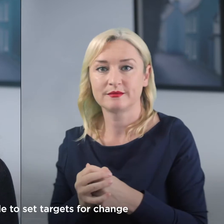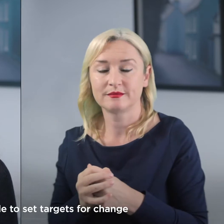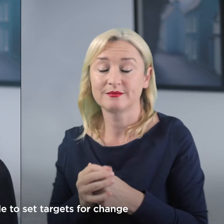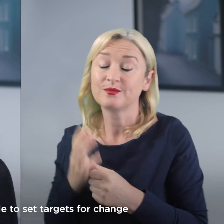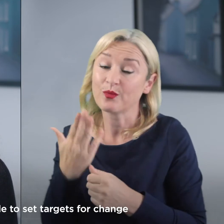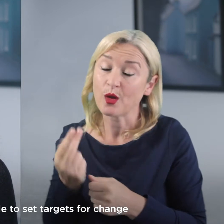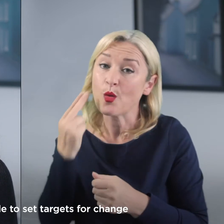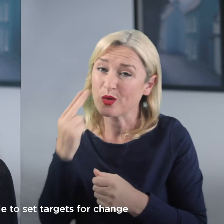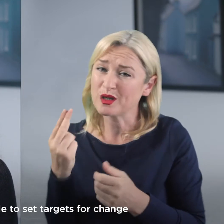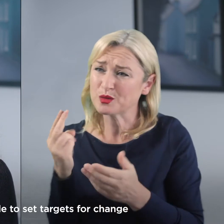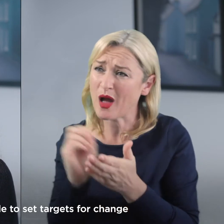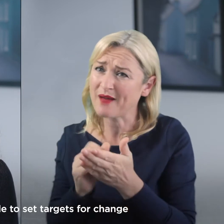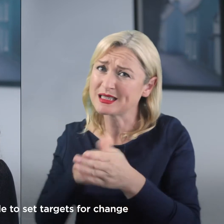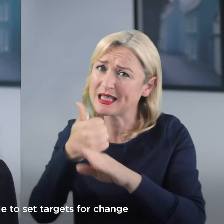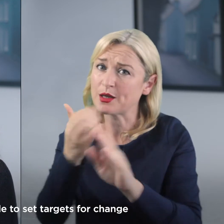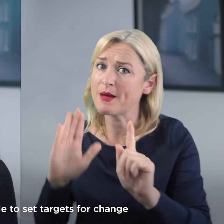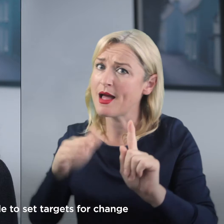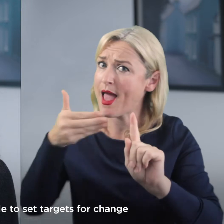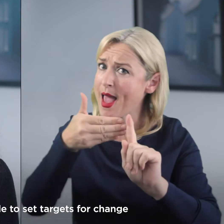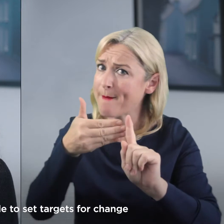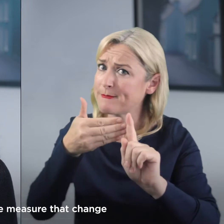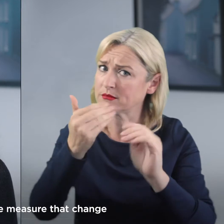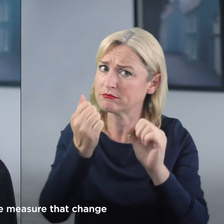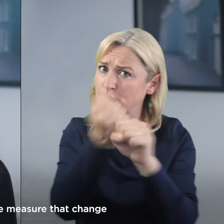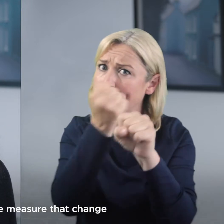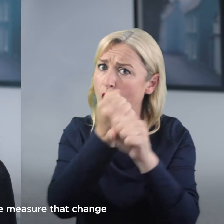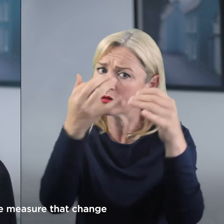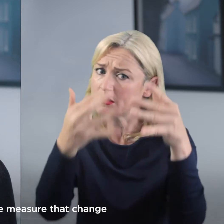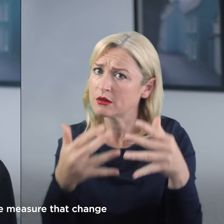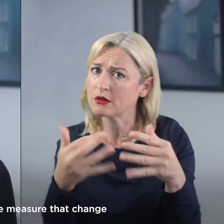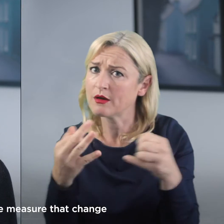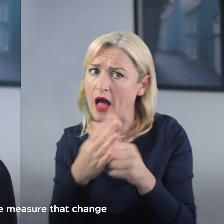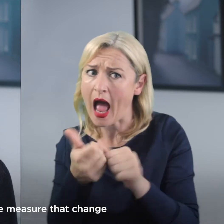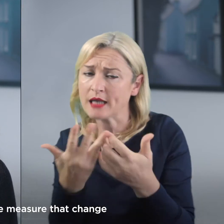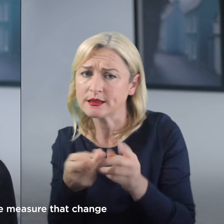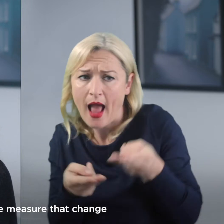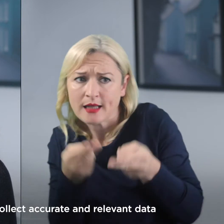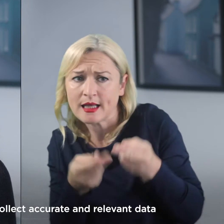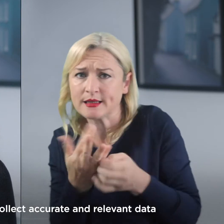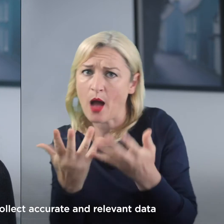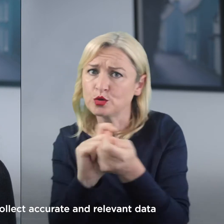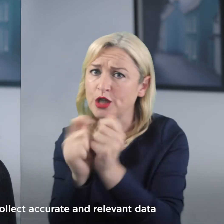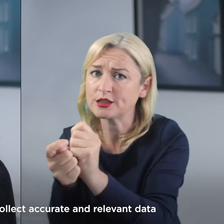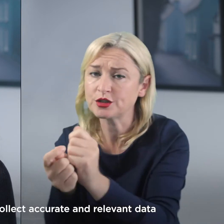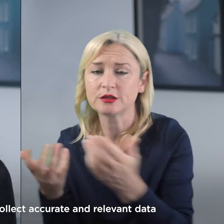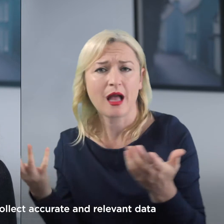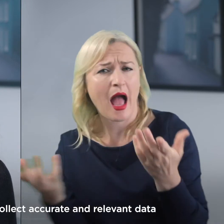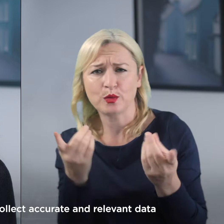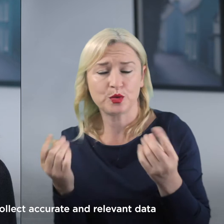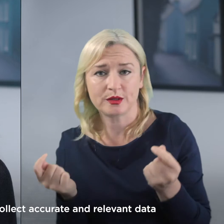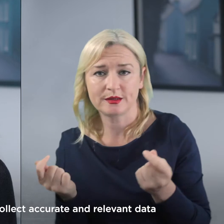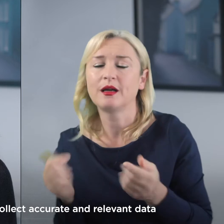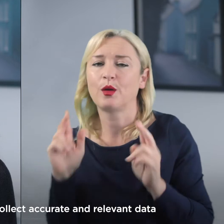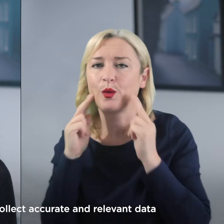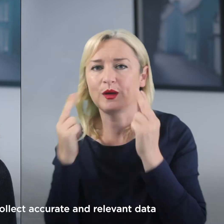We need to be able to set targets for change and to be able to measure that change. To do this, we need to